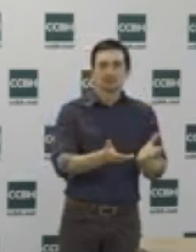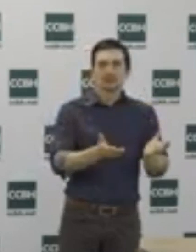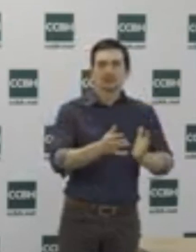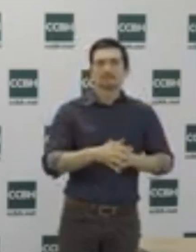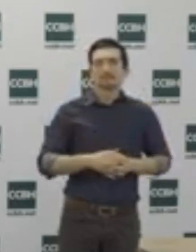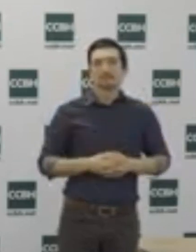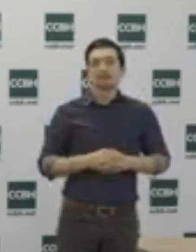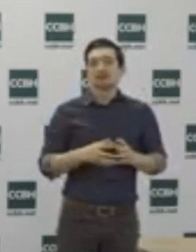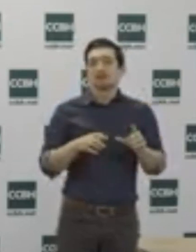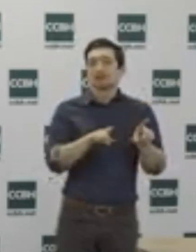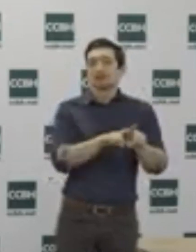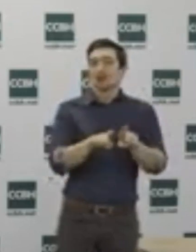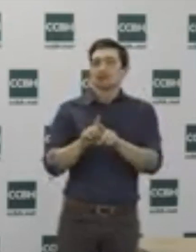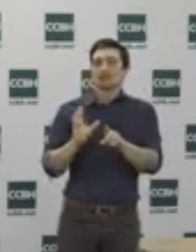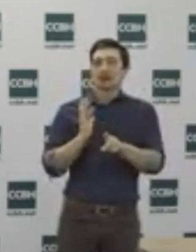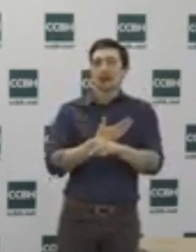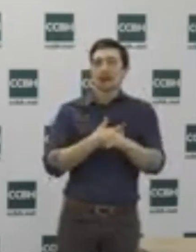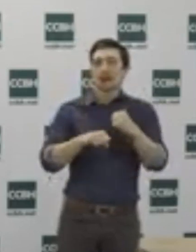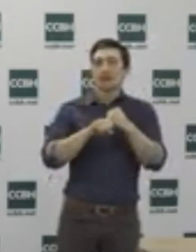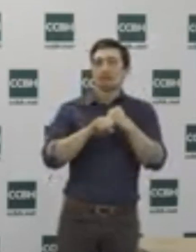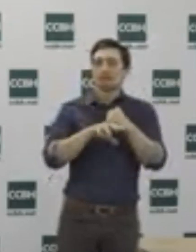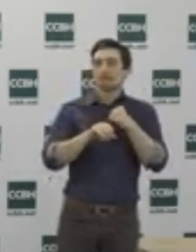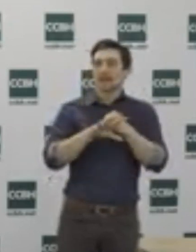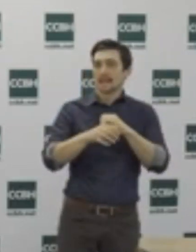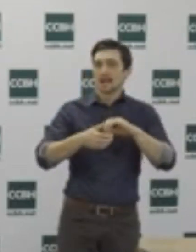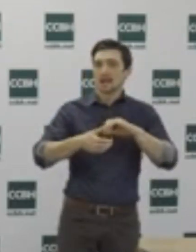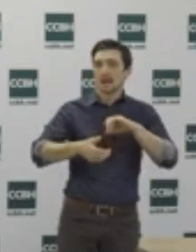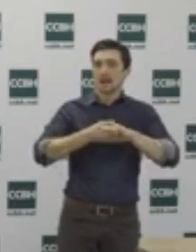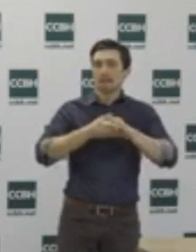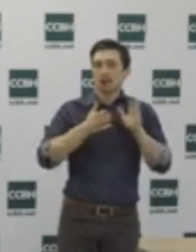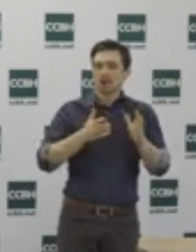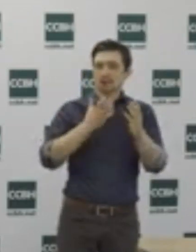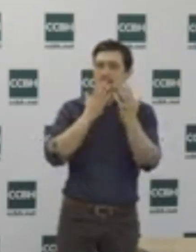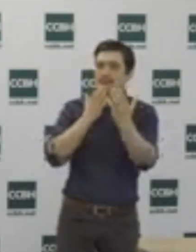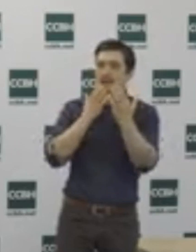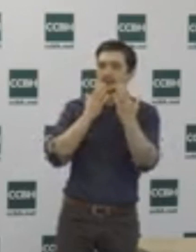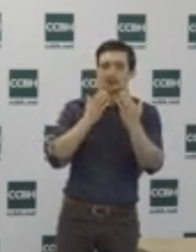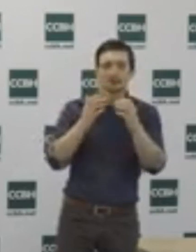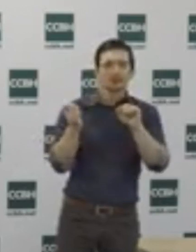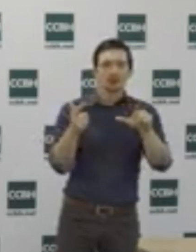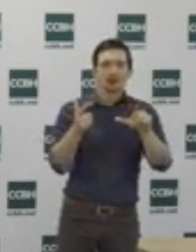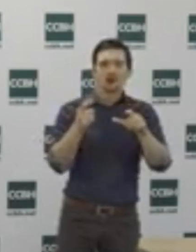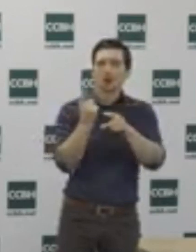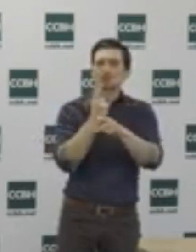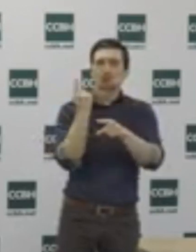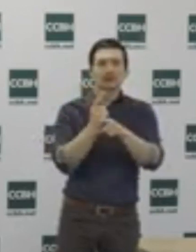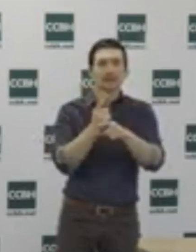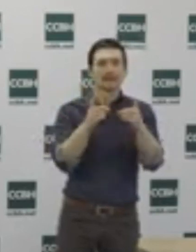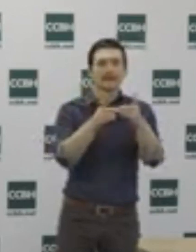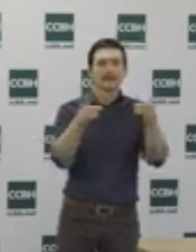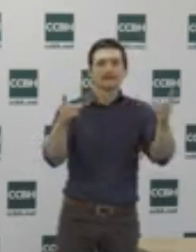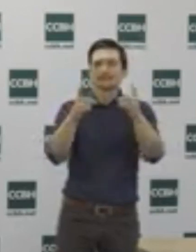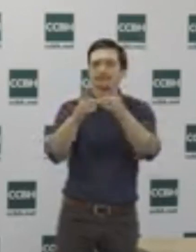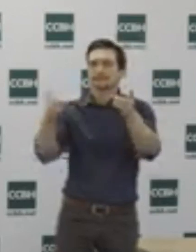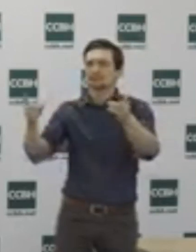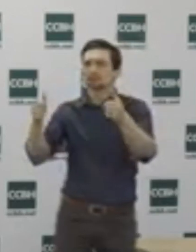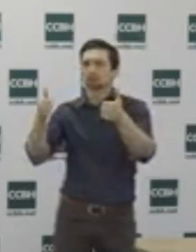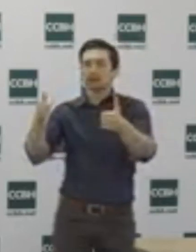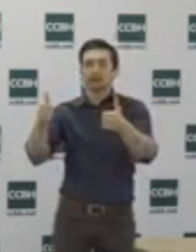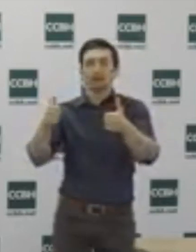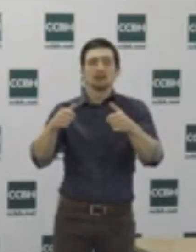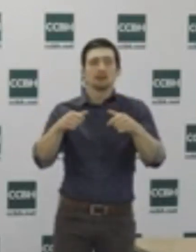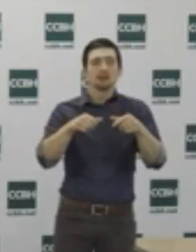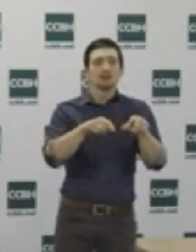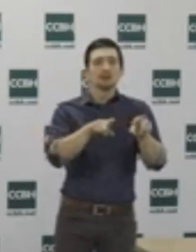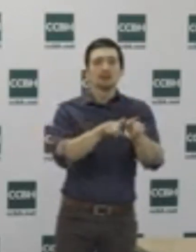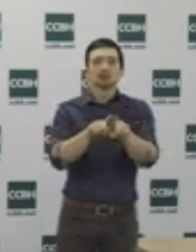like to also thank our media partners here in the room with us, appropriately distanced, and also all of you reporting from other